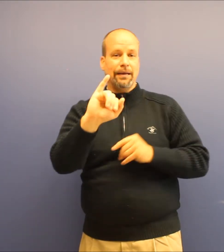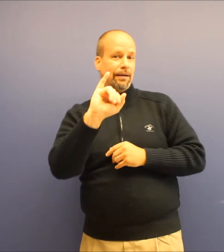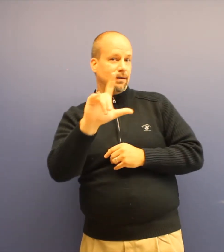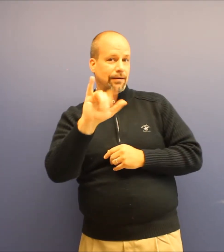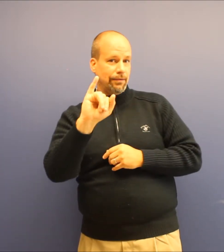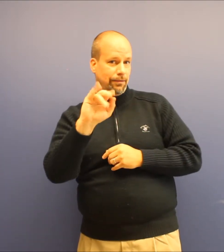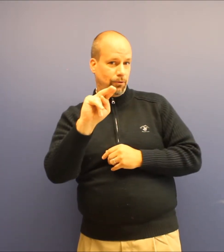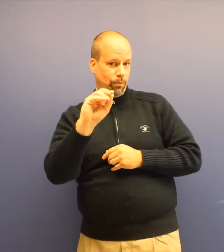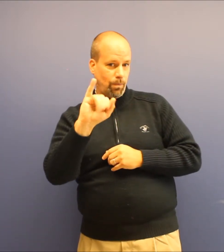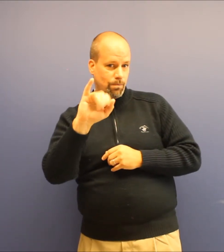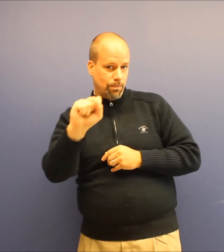Indiana,